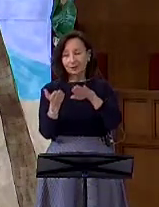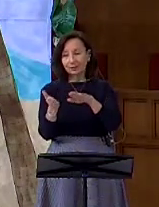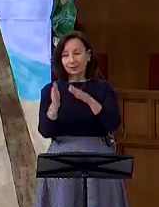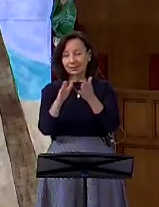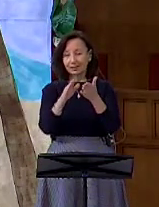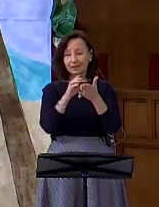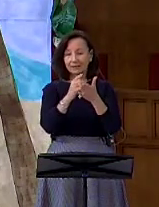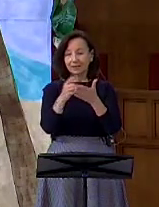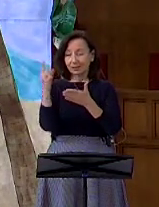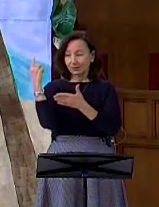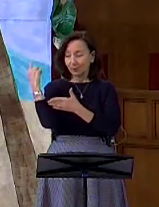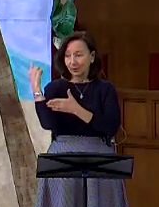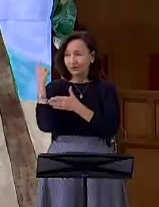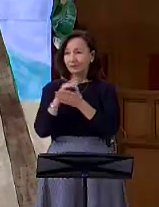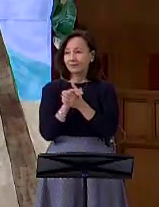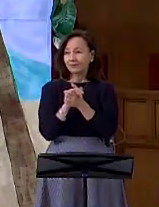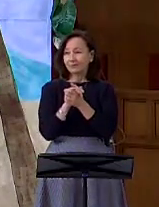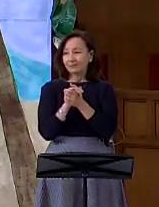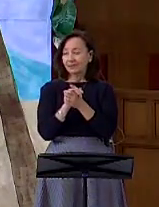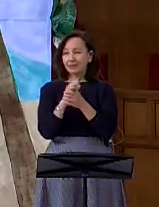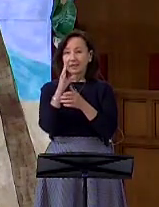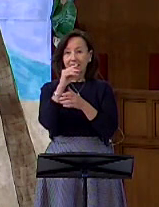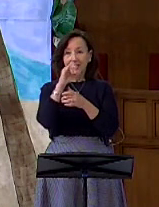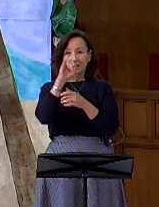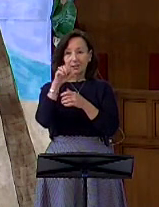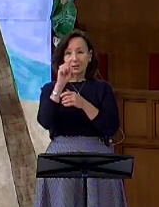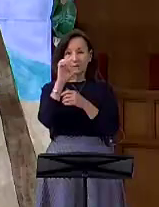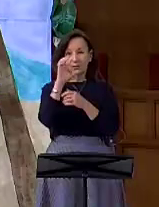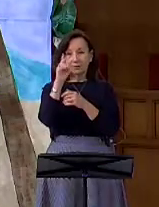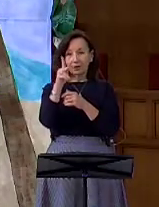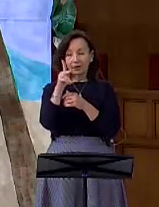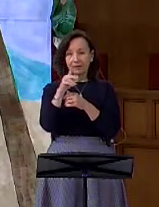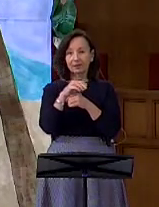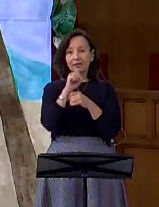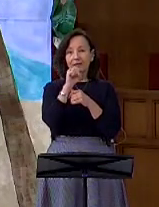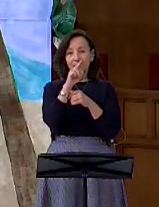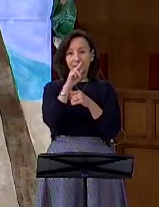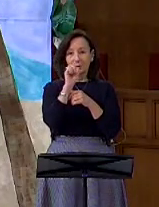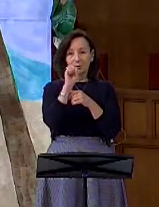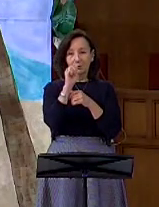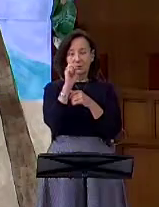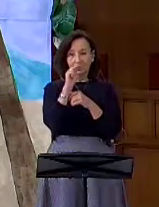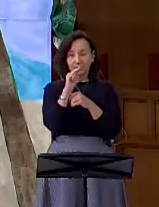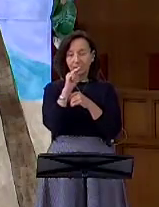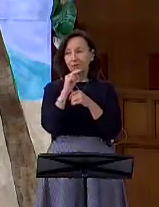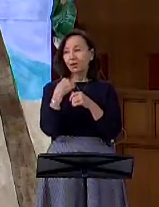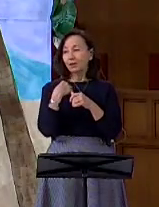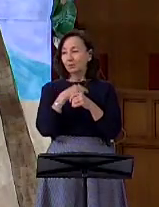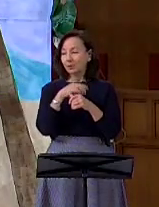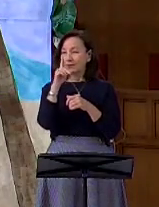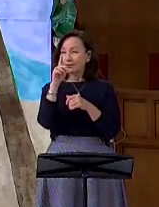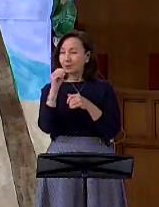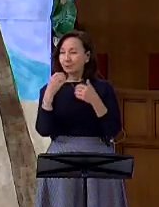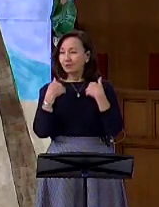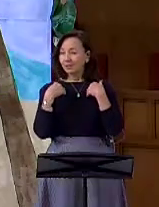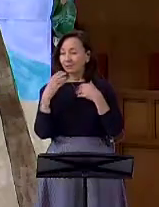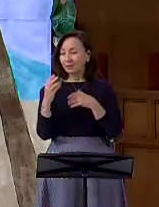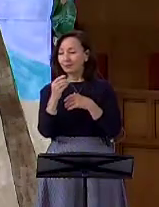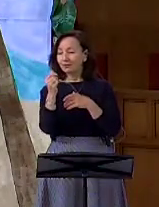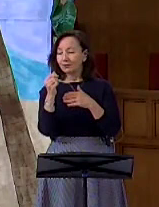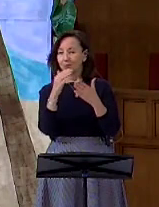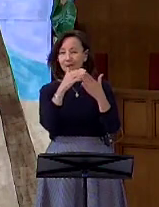and or last week, and Jack Cogbill, Susan Faye Smith. So we do have a few